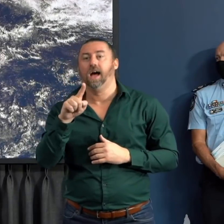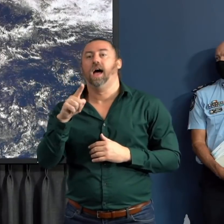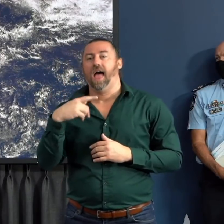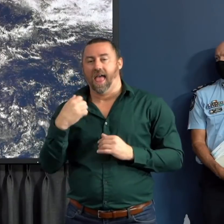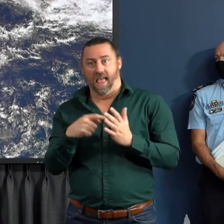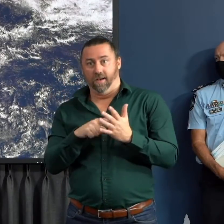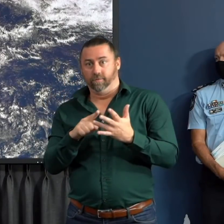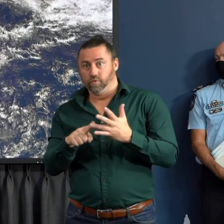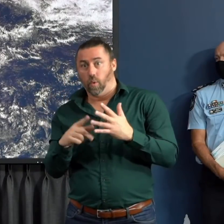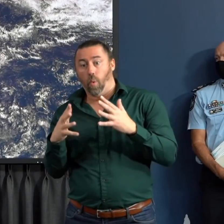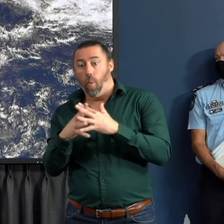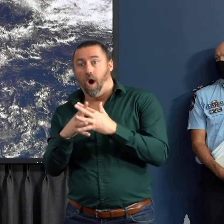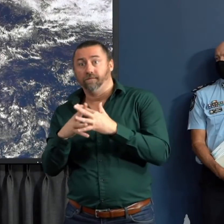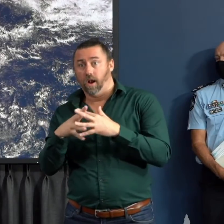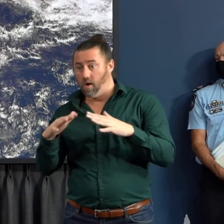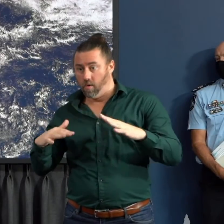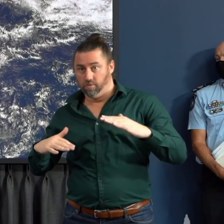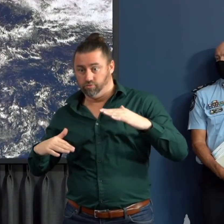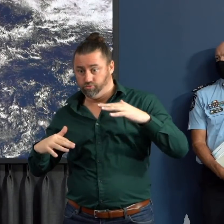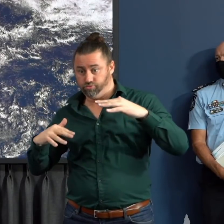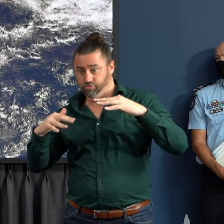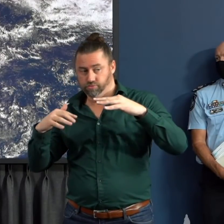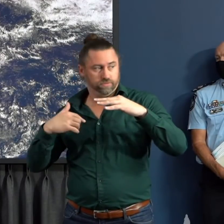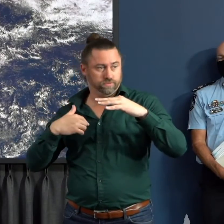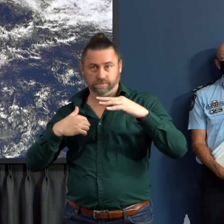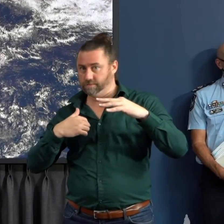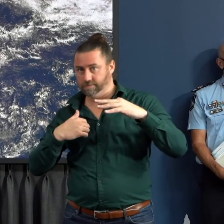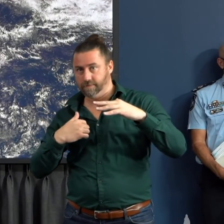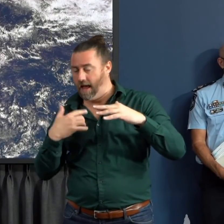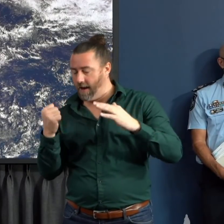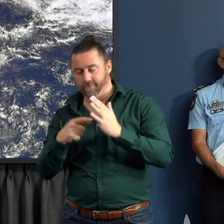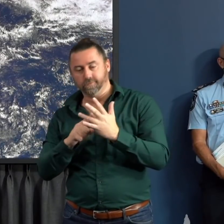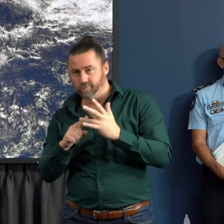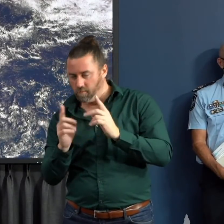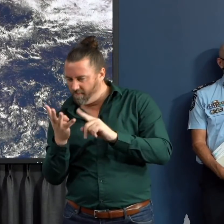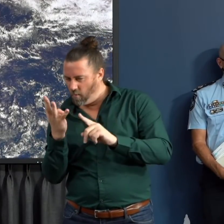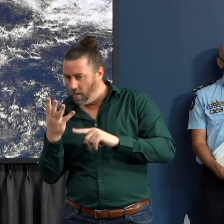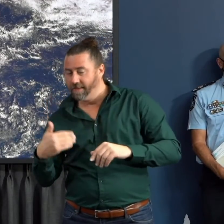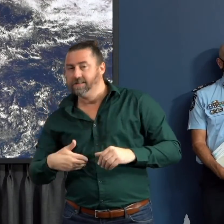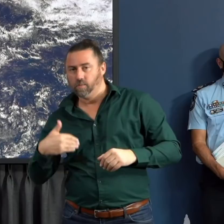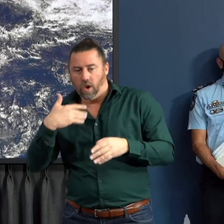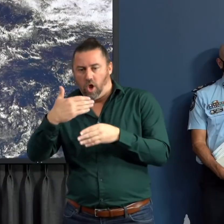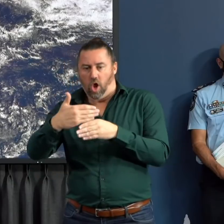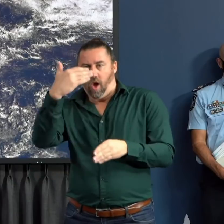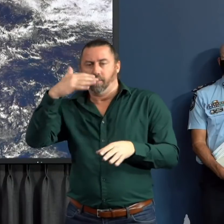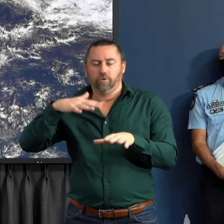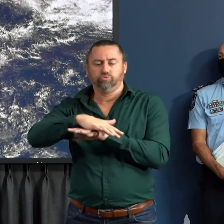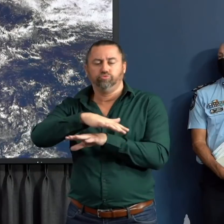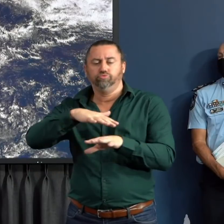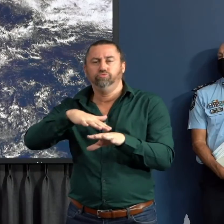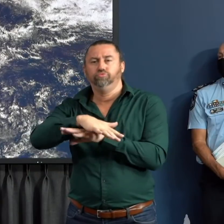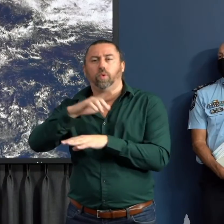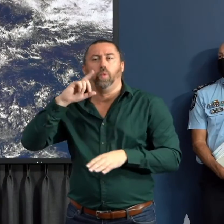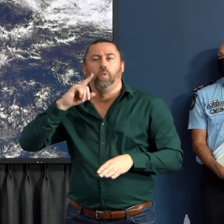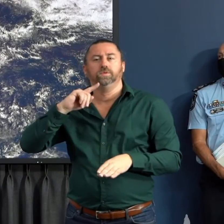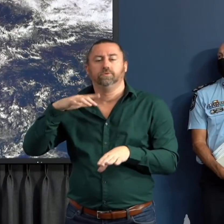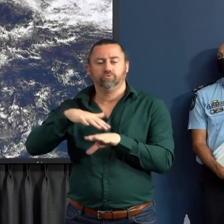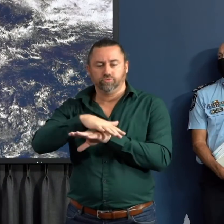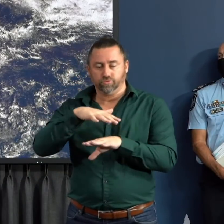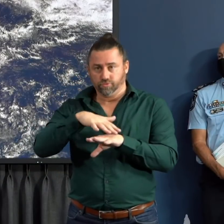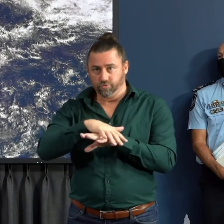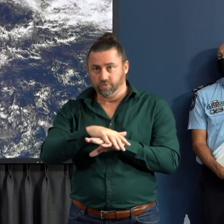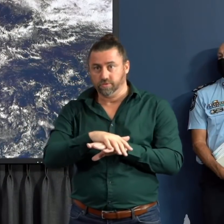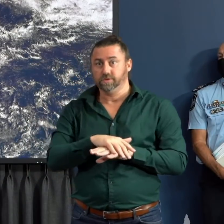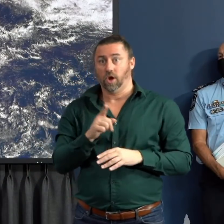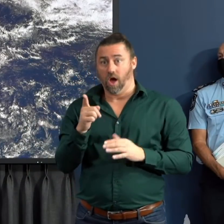from Wivenhoe Dam at approximately 4 o'clock this morning. Wivenhoe Dam is currently, as at 9:30